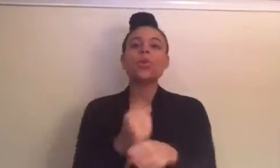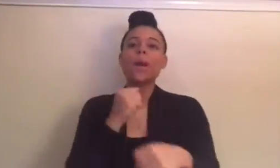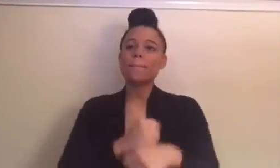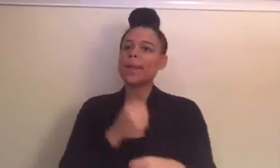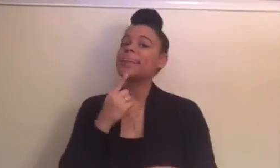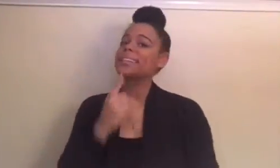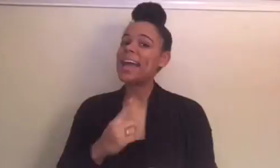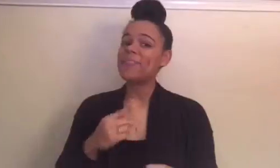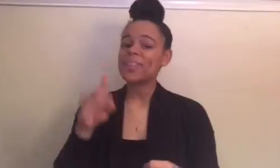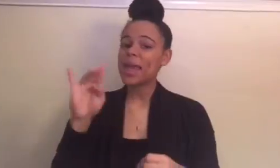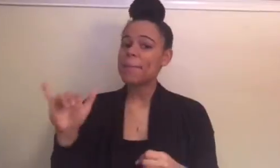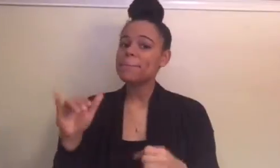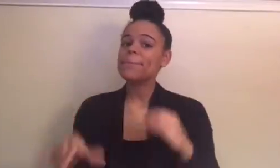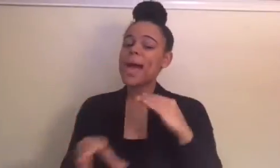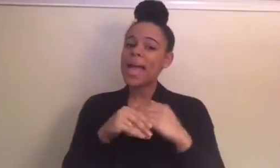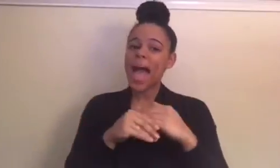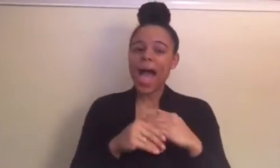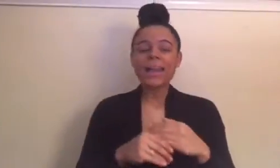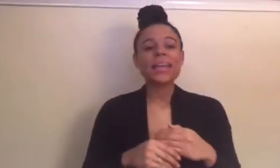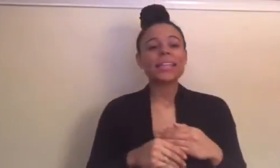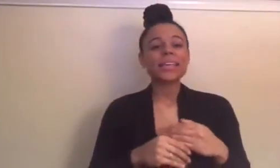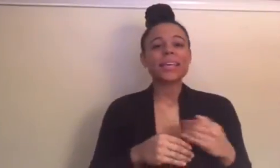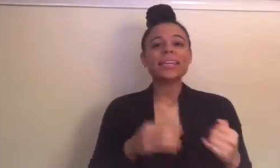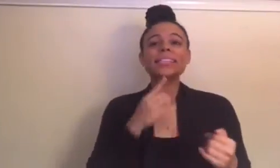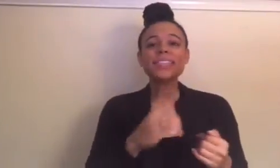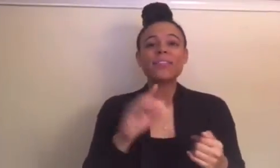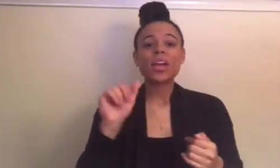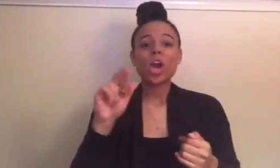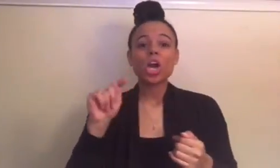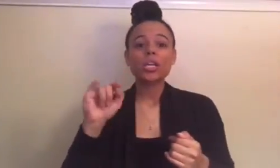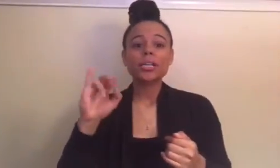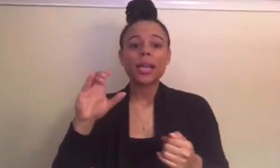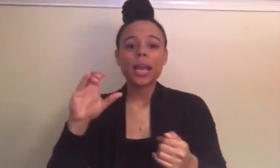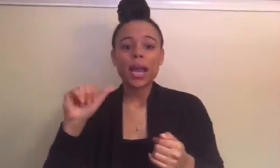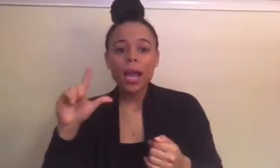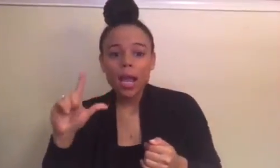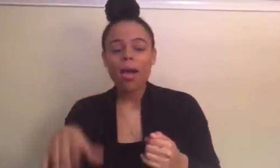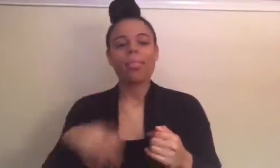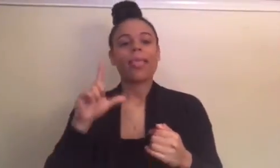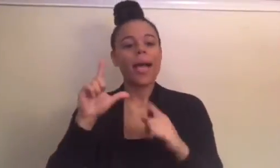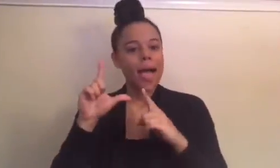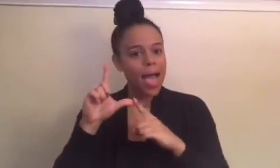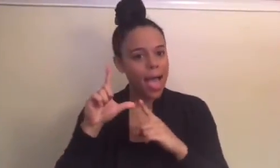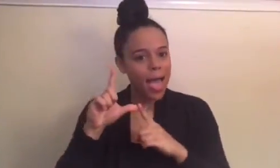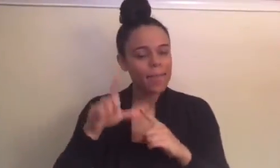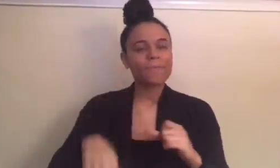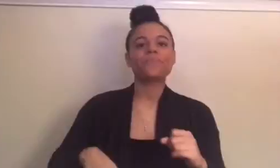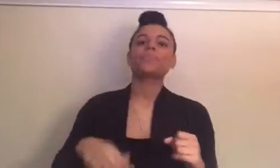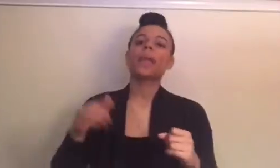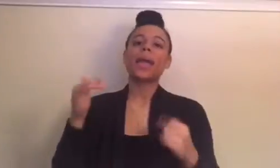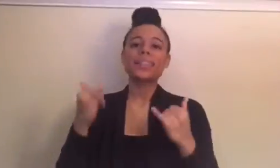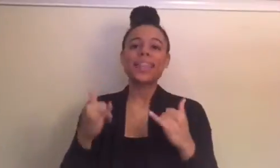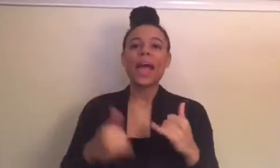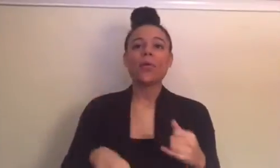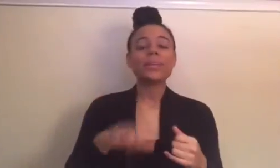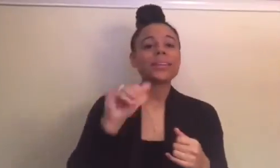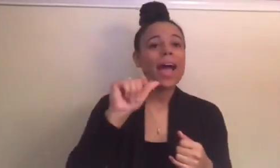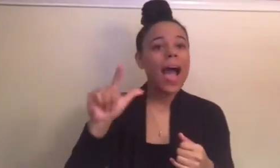definite article al. So this is al-shay'un, the unknown thing. And this is a word that appears